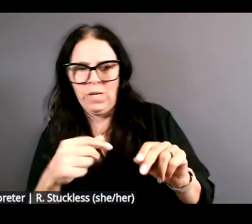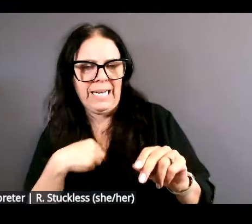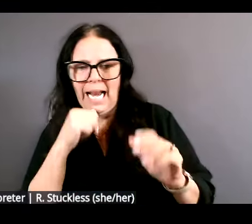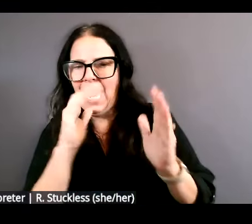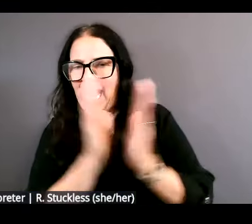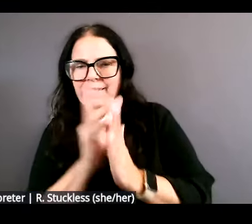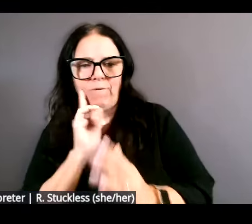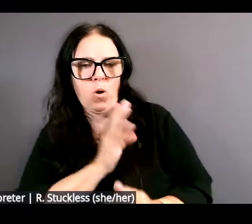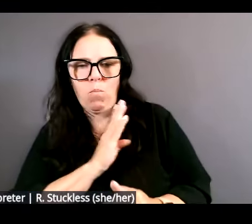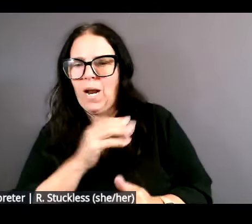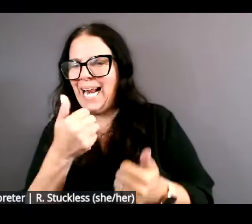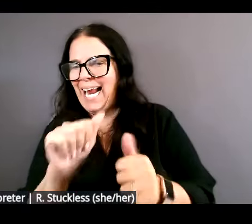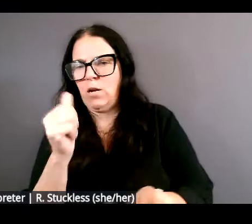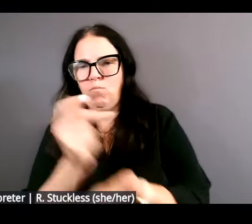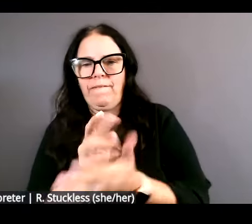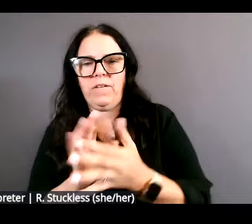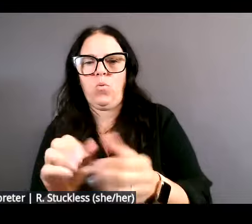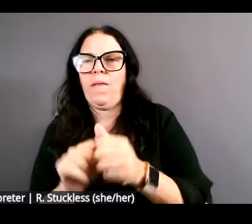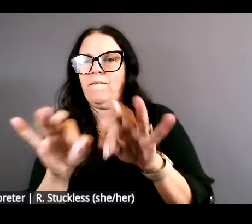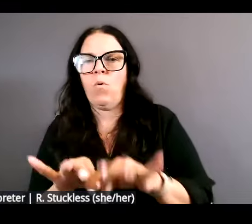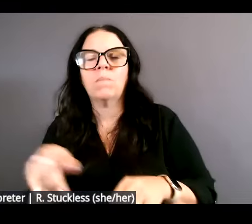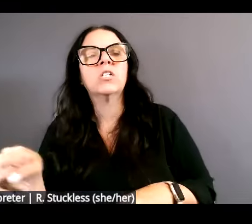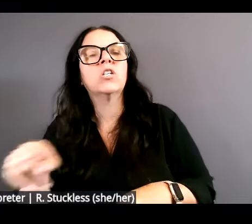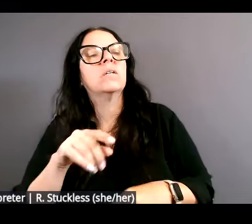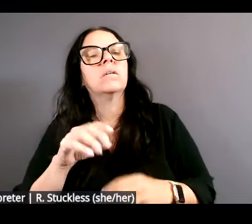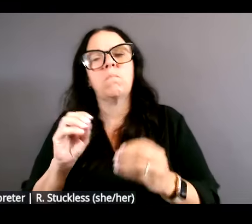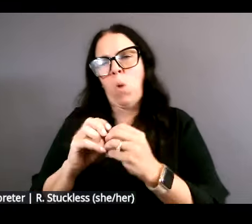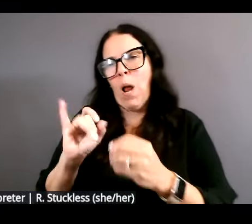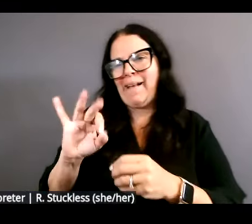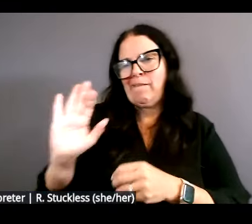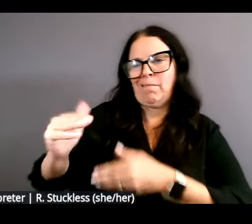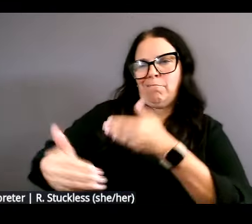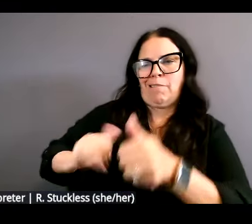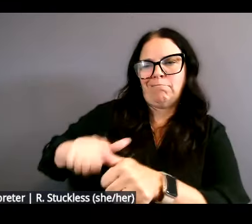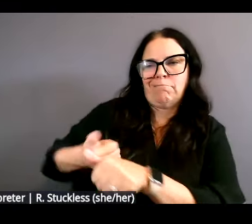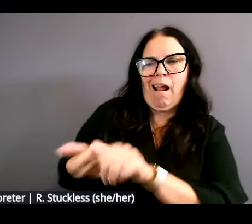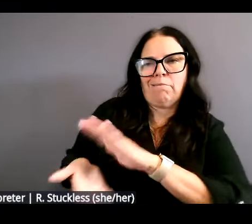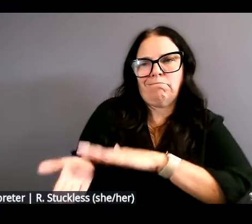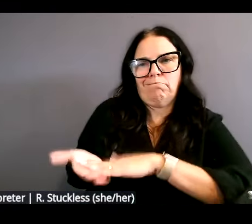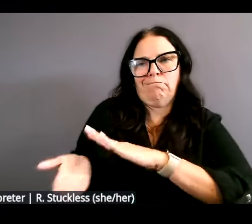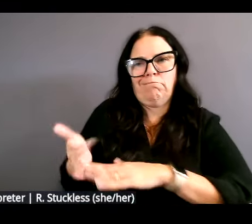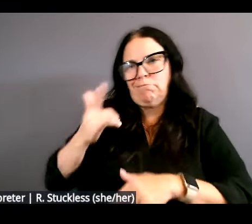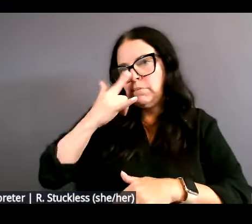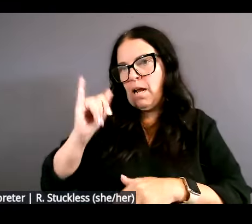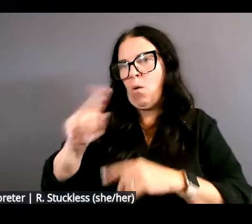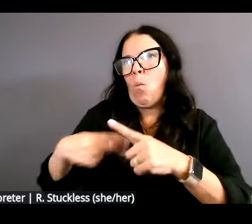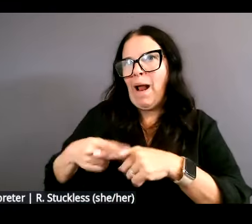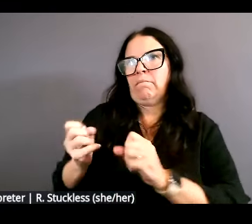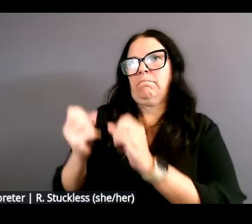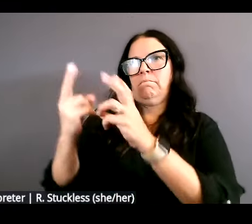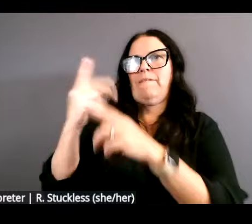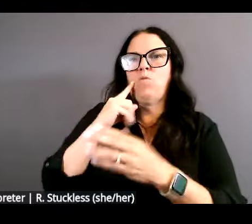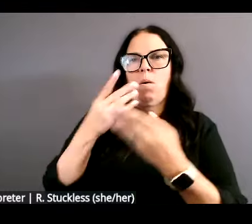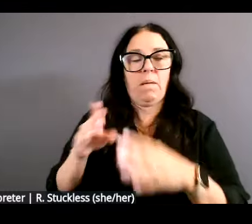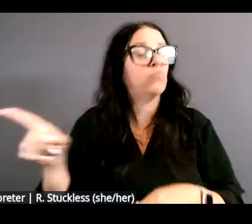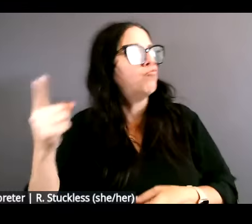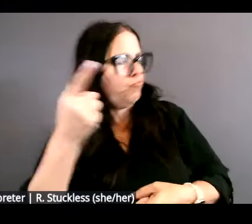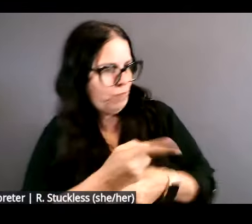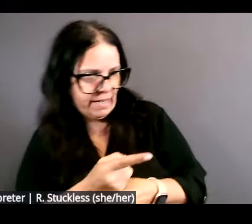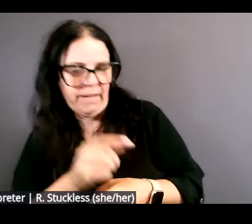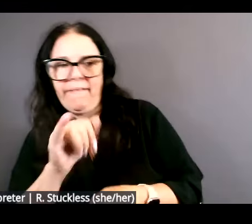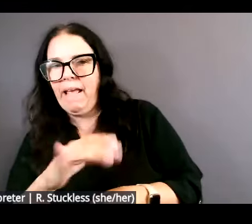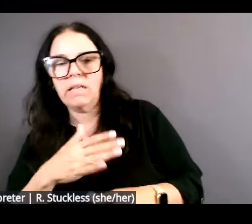board approval as to form. This is just behind the scenes in Yes. terms of when it'll be posted for the public. Correct. Basically, we wouldn't